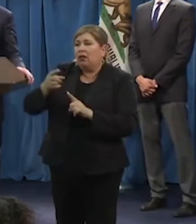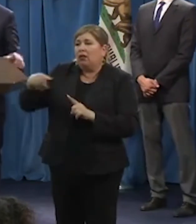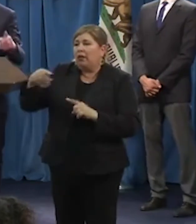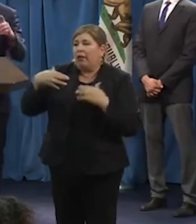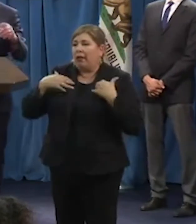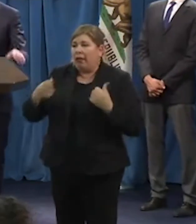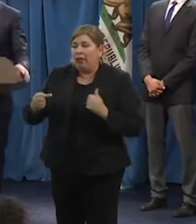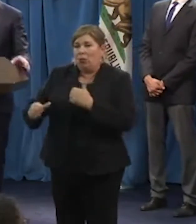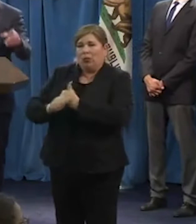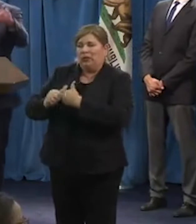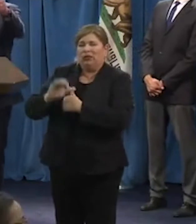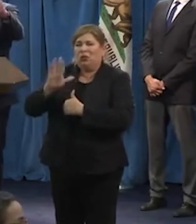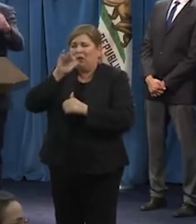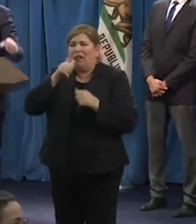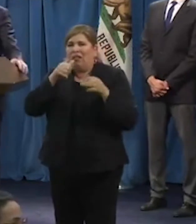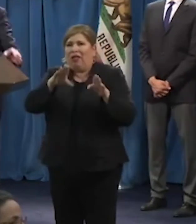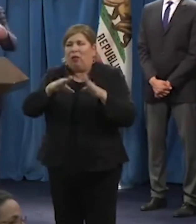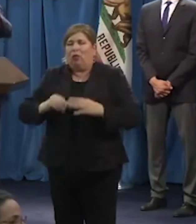risk.